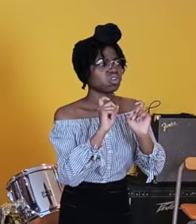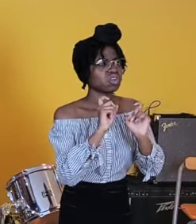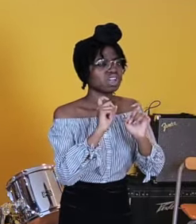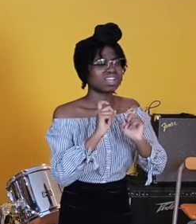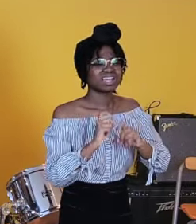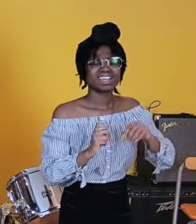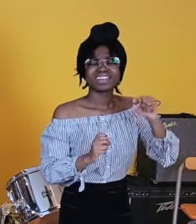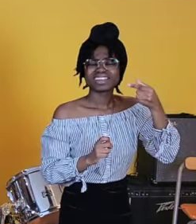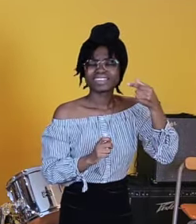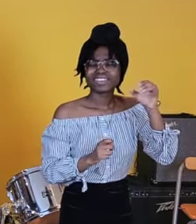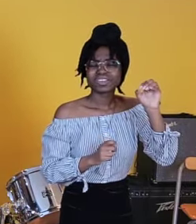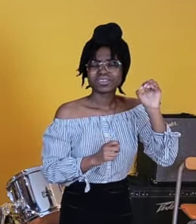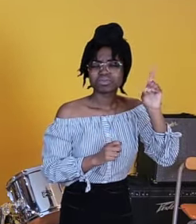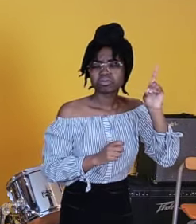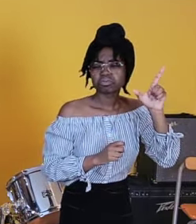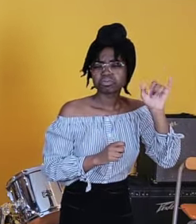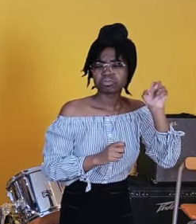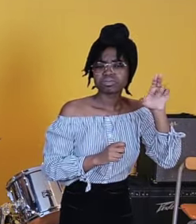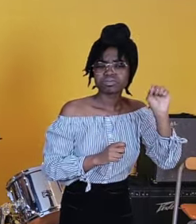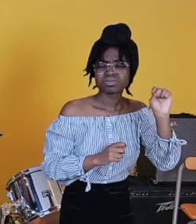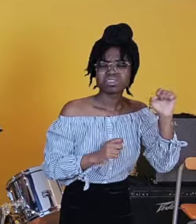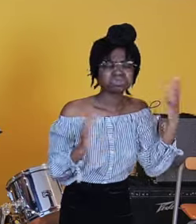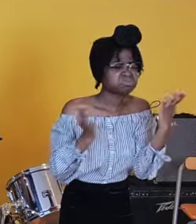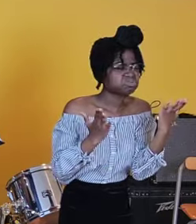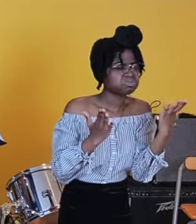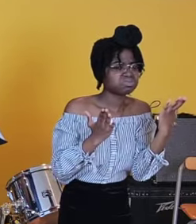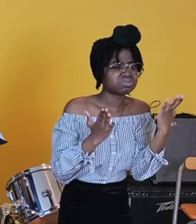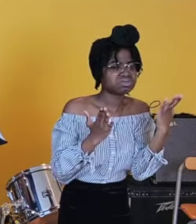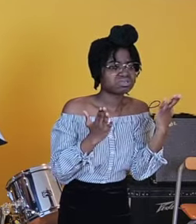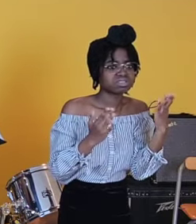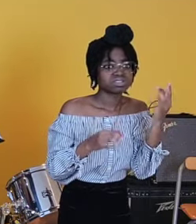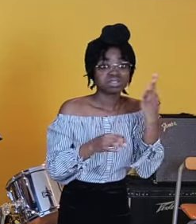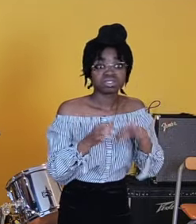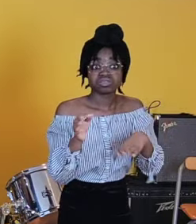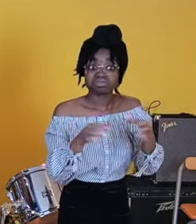godliness? What is godliness? And a simple definition for the word godliness